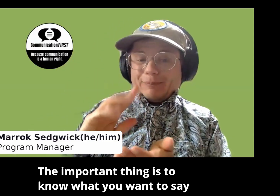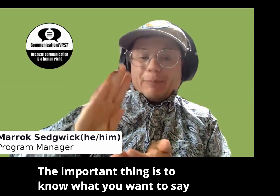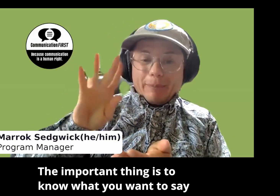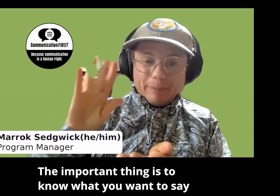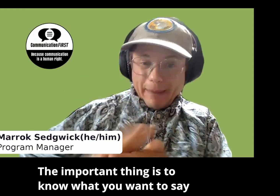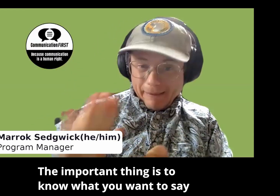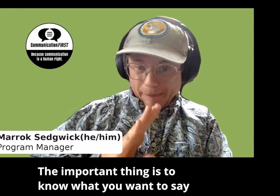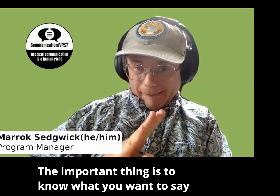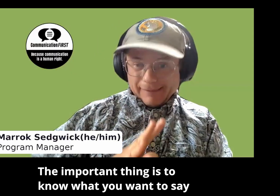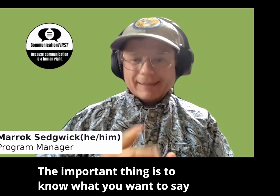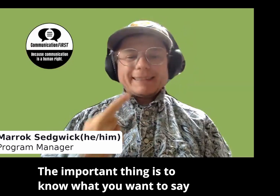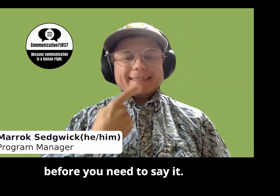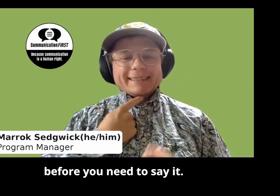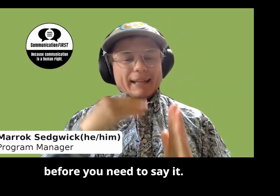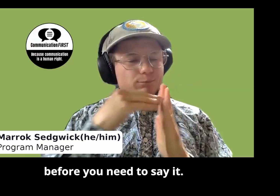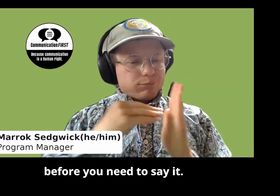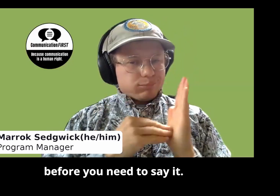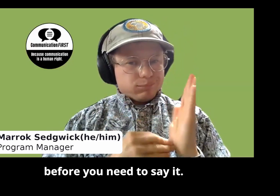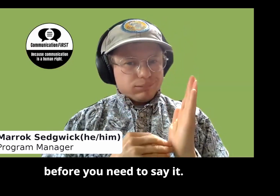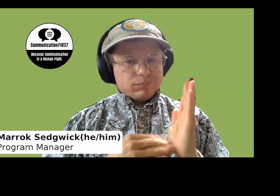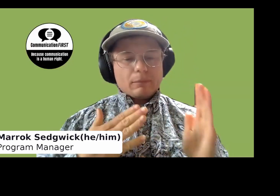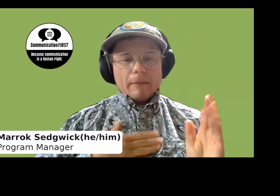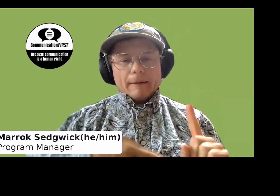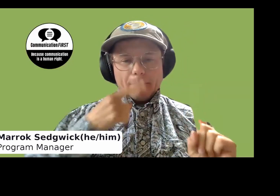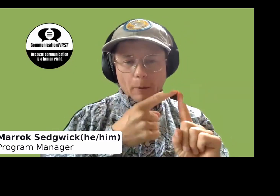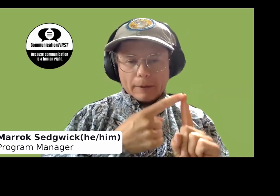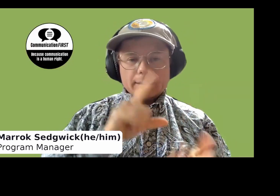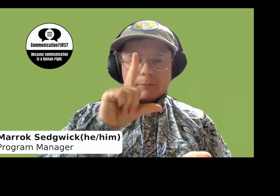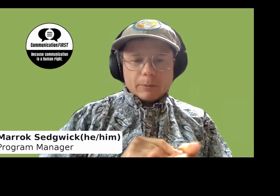The important thing is to know what you want to say before you need to say it.